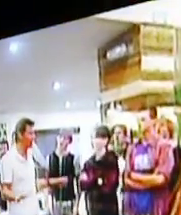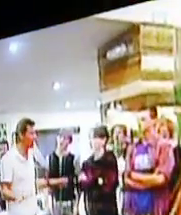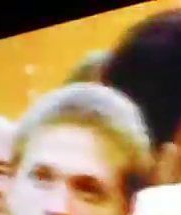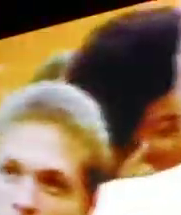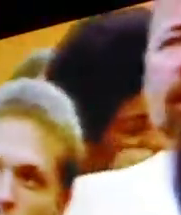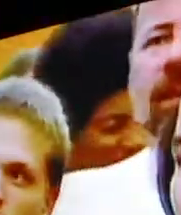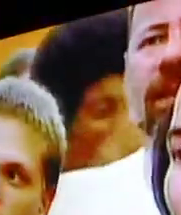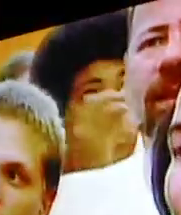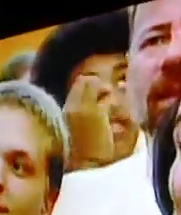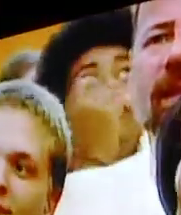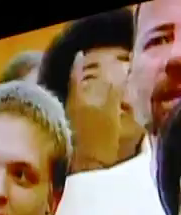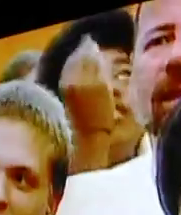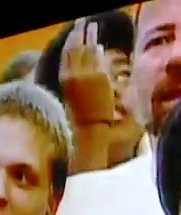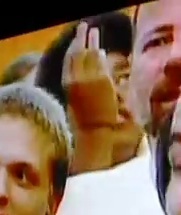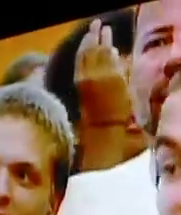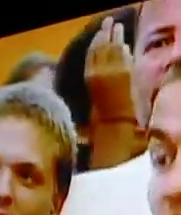Do you guys like to check out the new